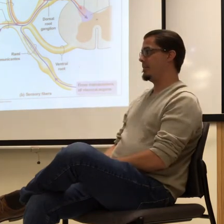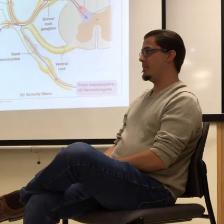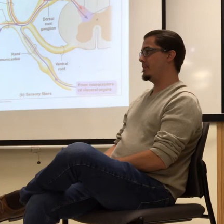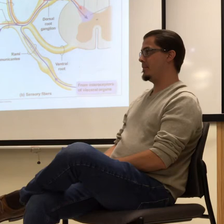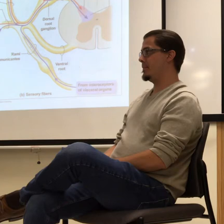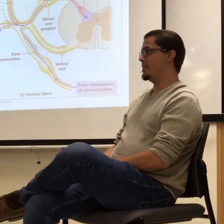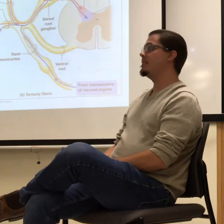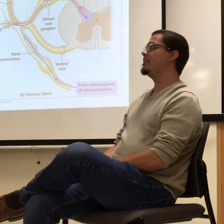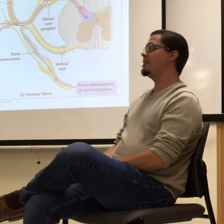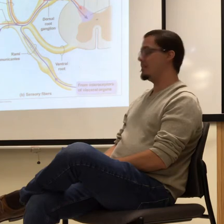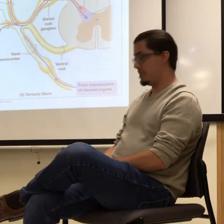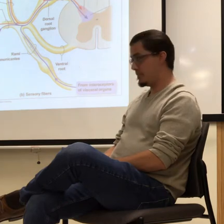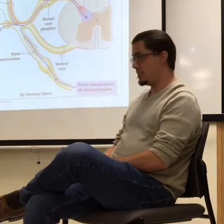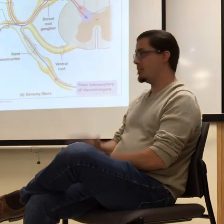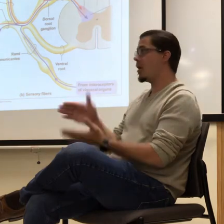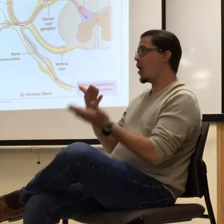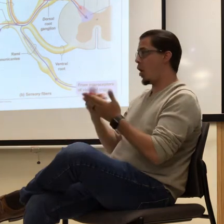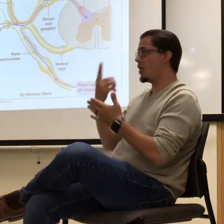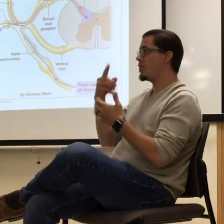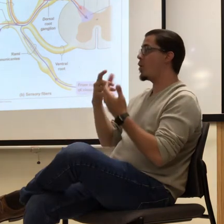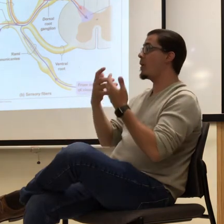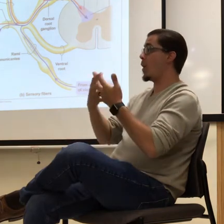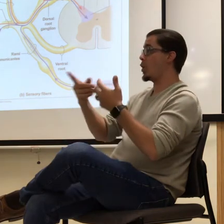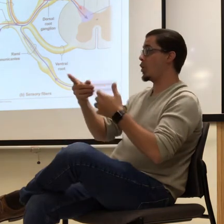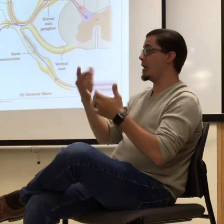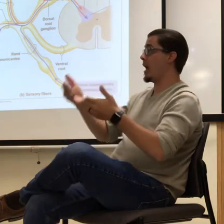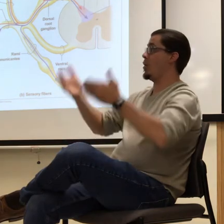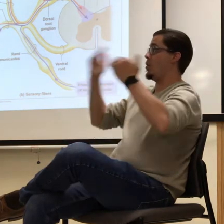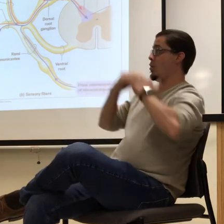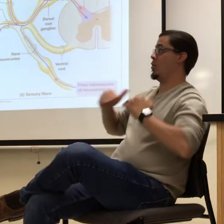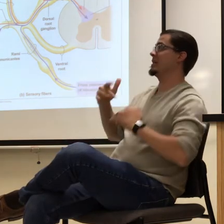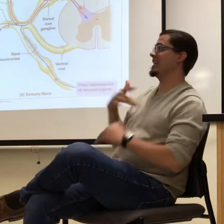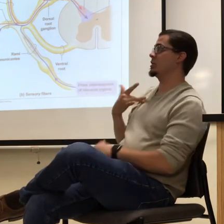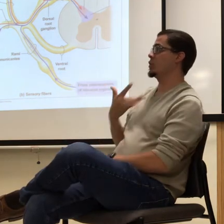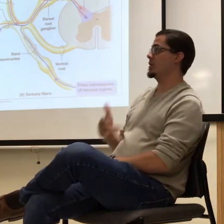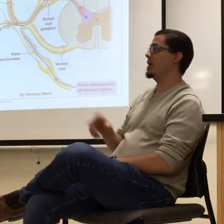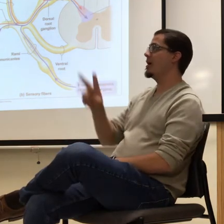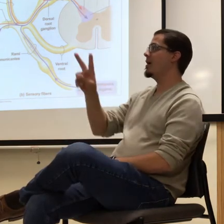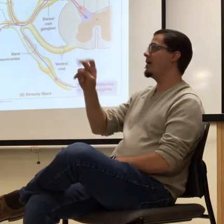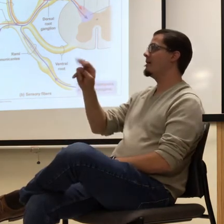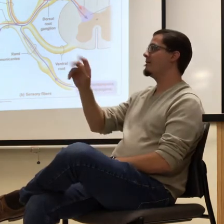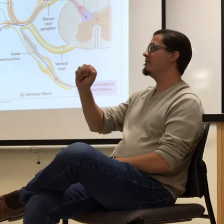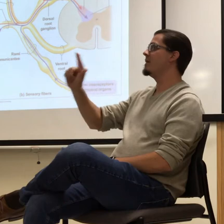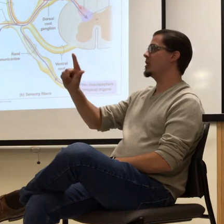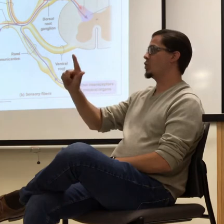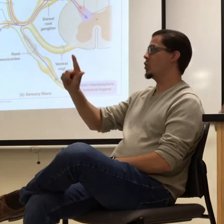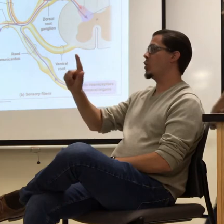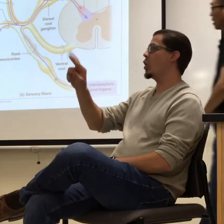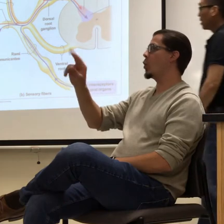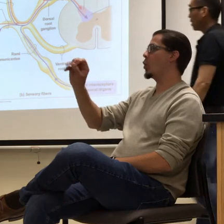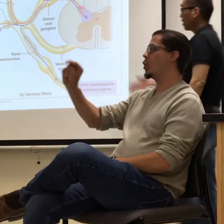You can go through the same exercise. The ventral root, it's got nothing.